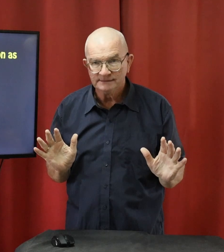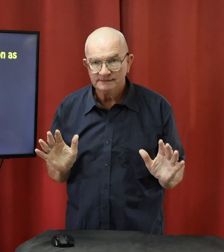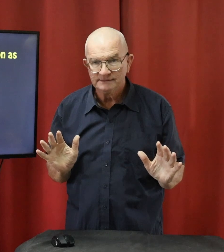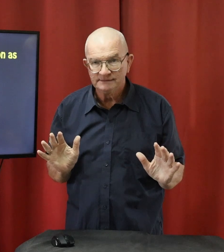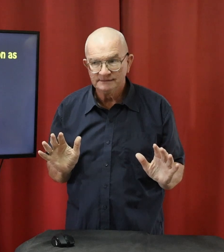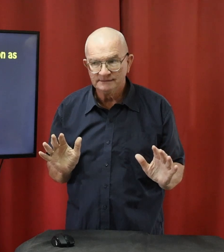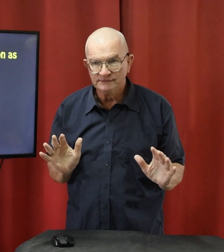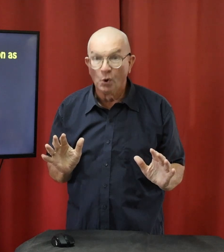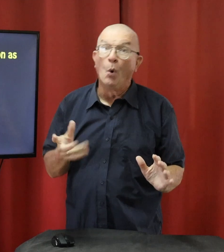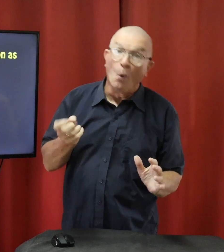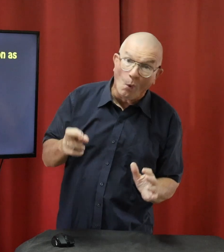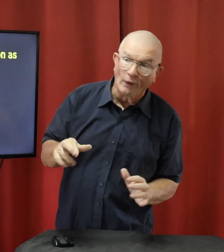it.